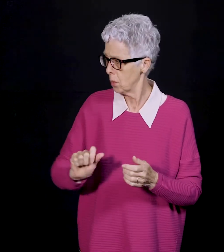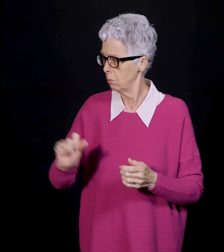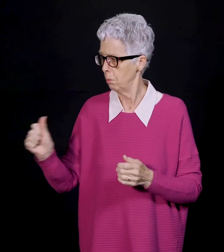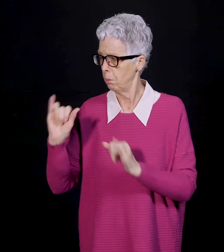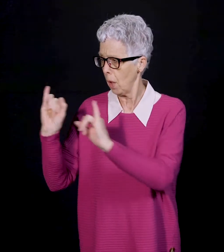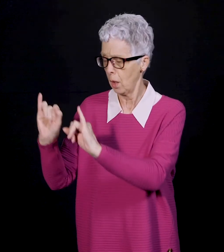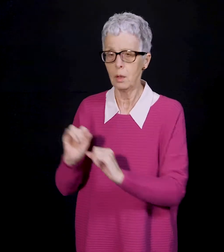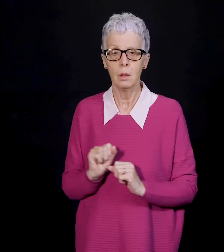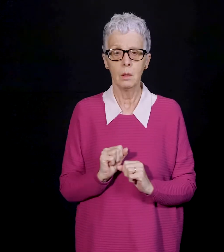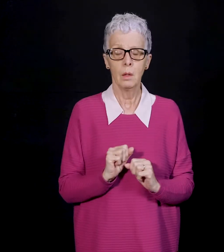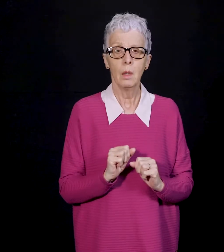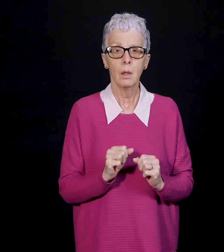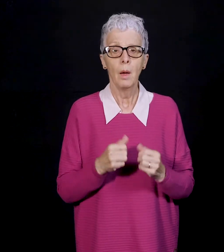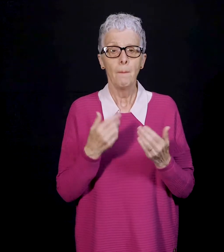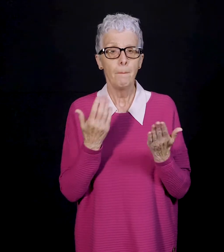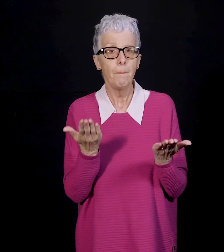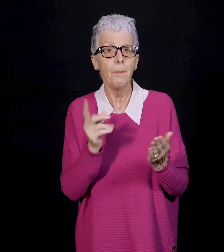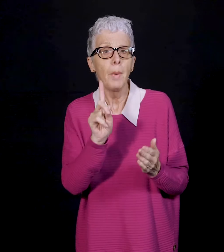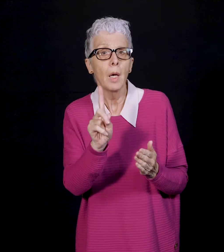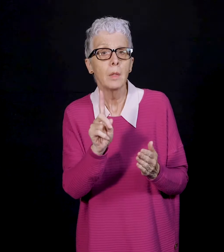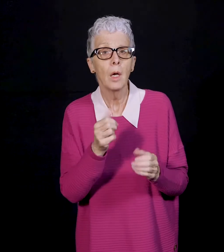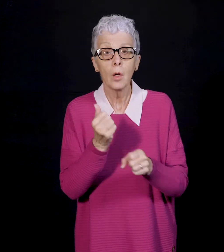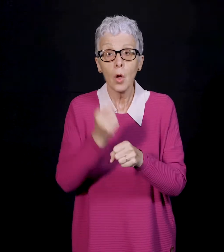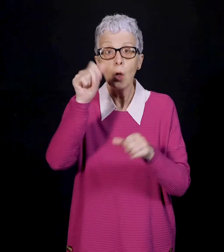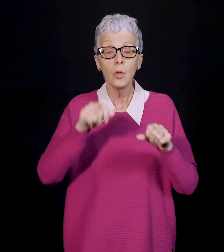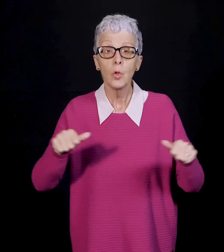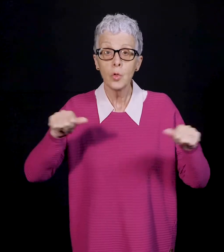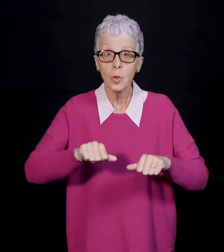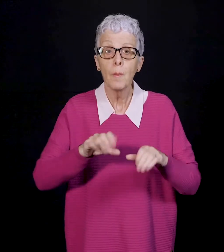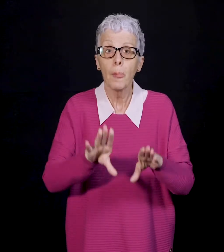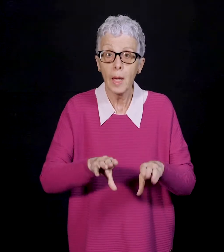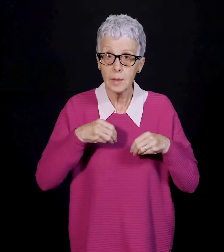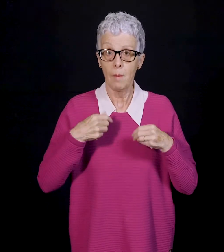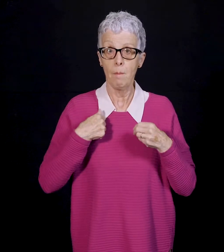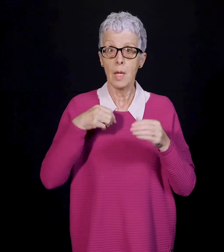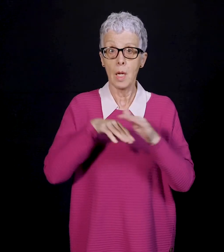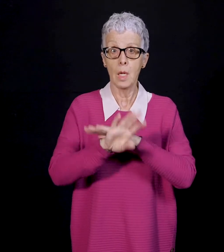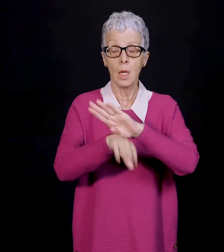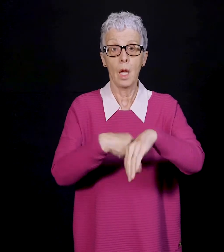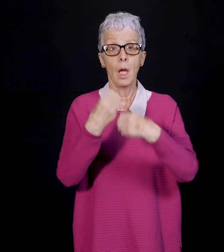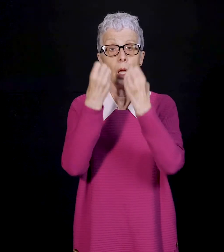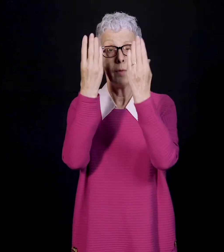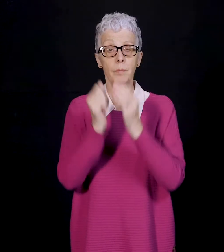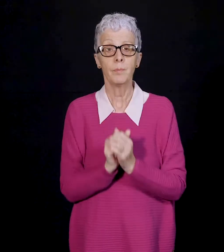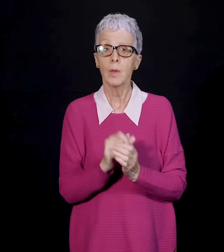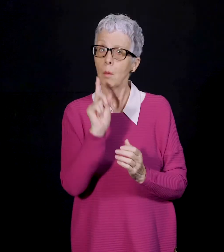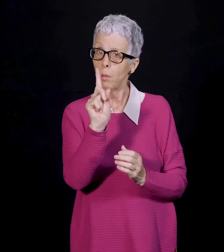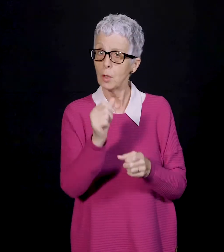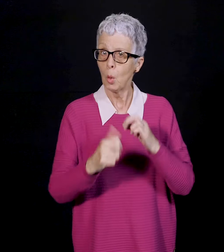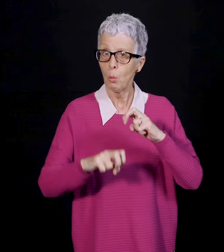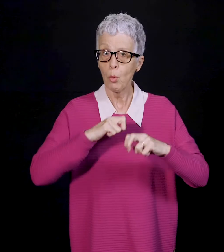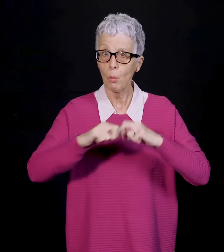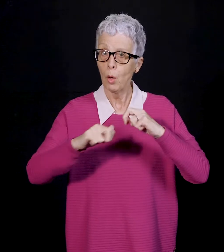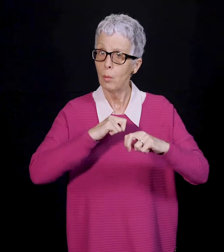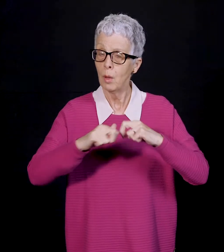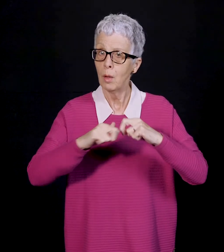etc. And so therefore, in those terms, God should accept me when I get to heaven. The only problem with that is we are, in some